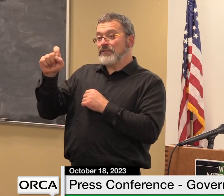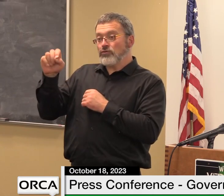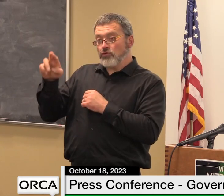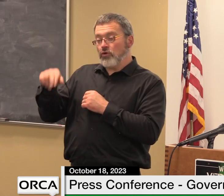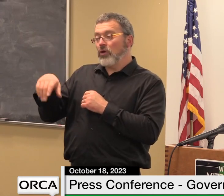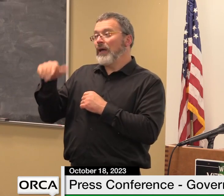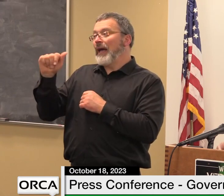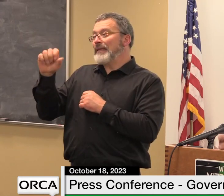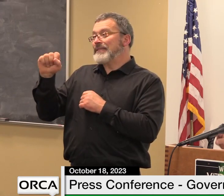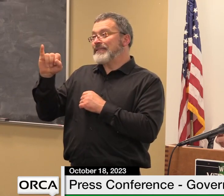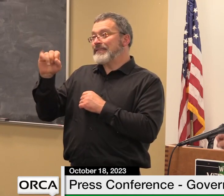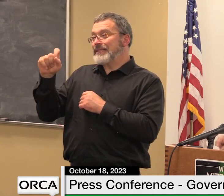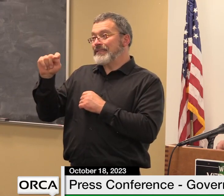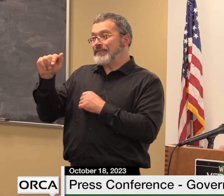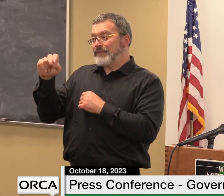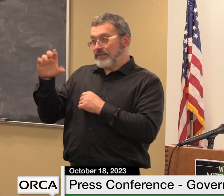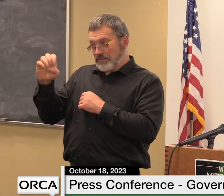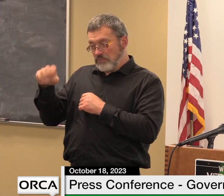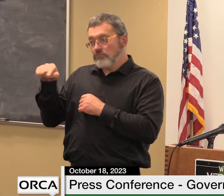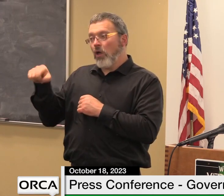1-800-621-3362.